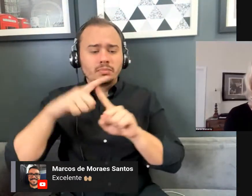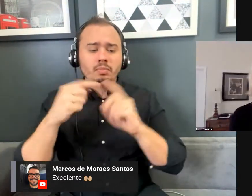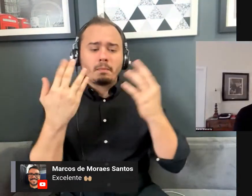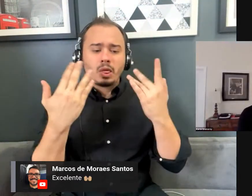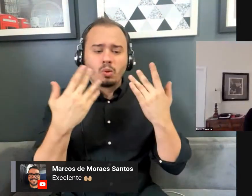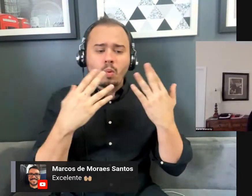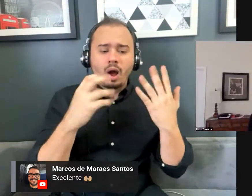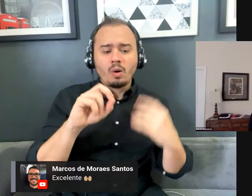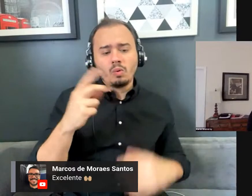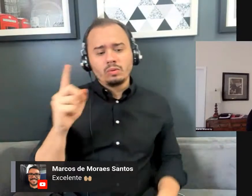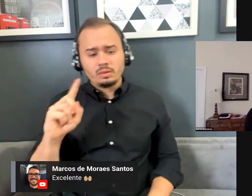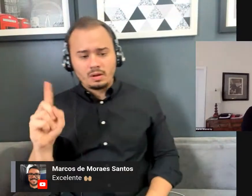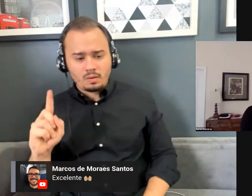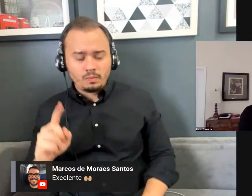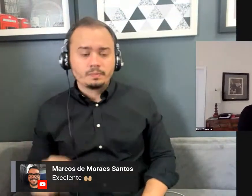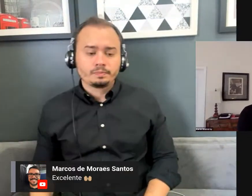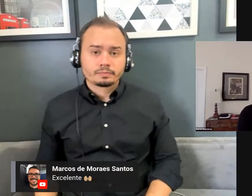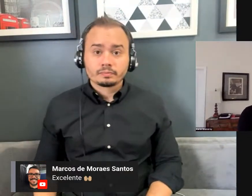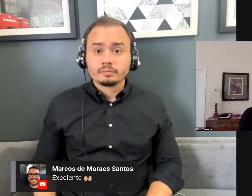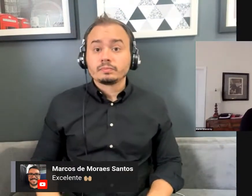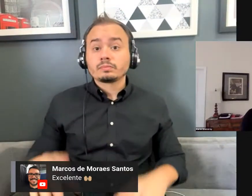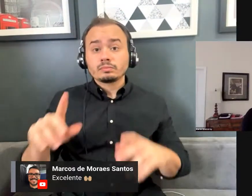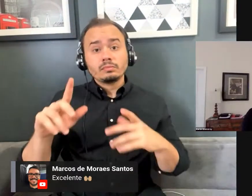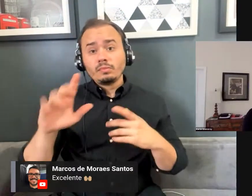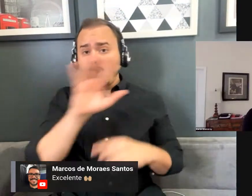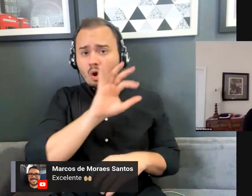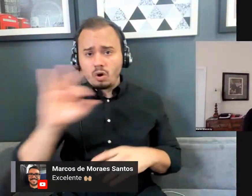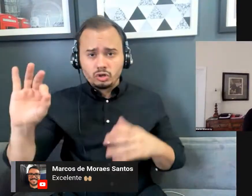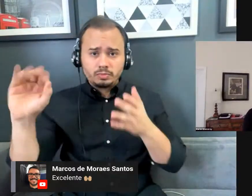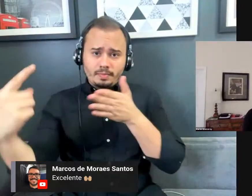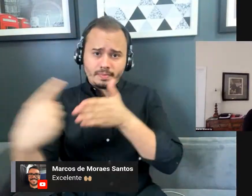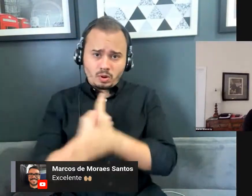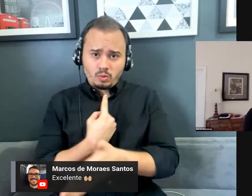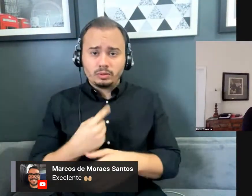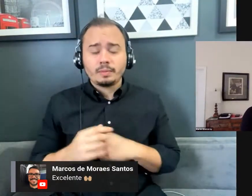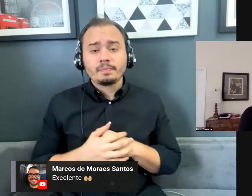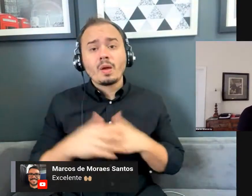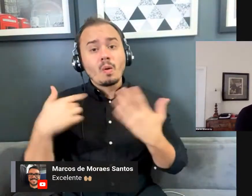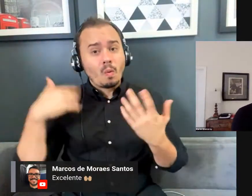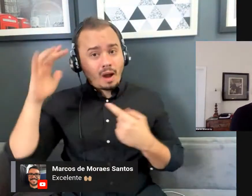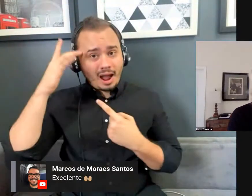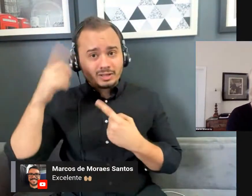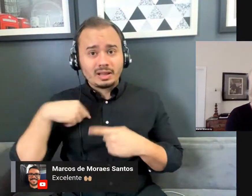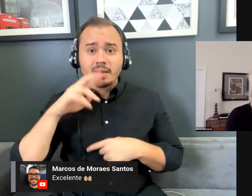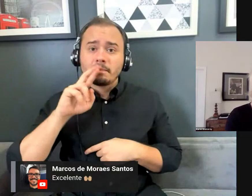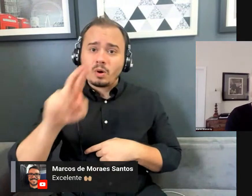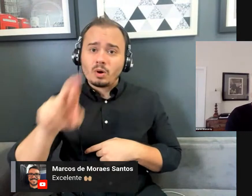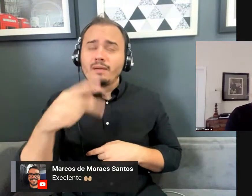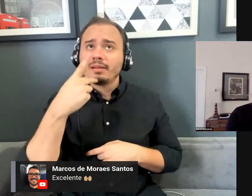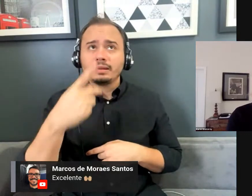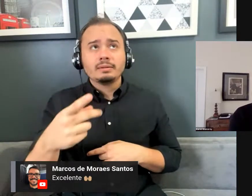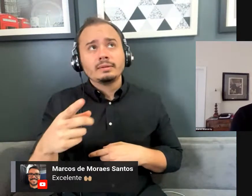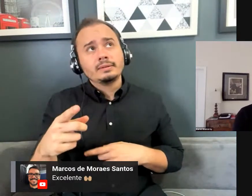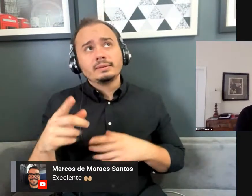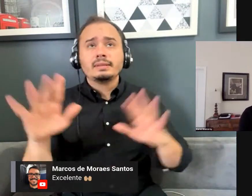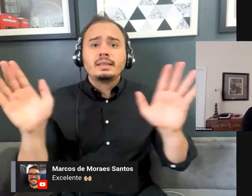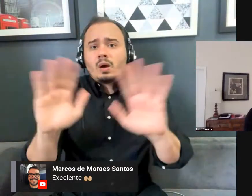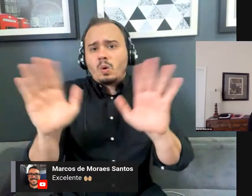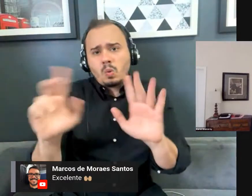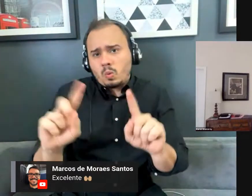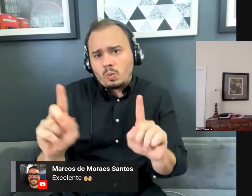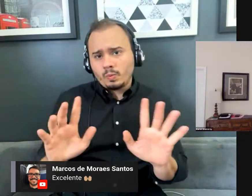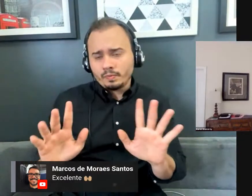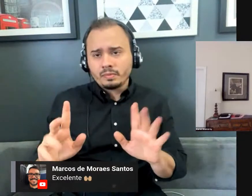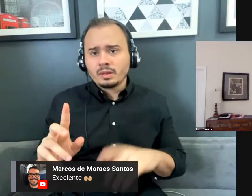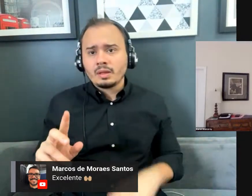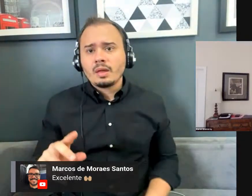great question. And I think my answer is probably no, it can't be extended in the